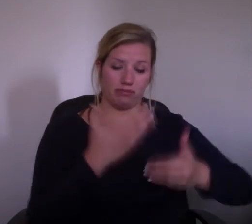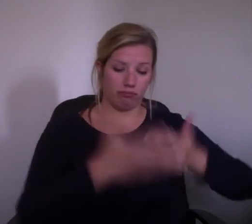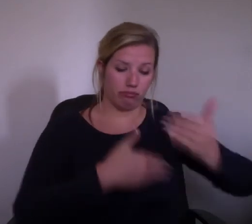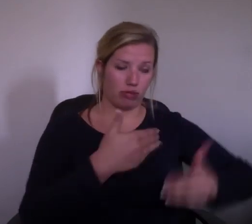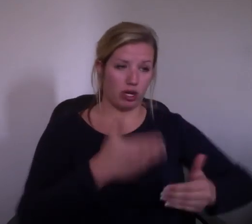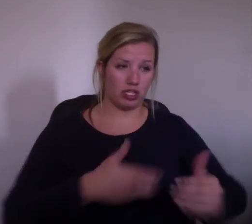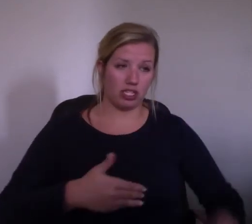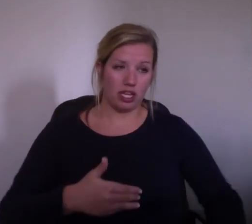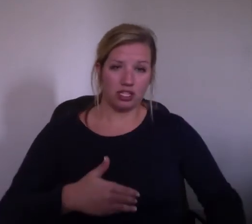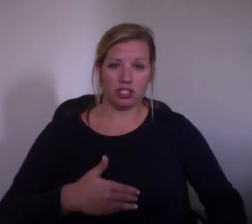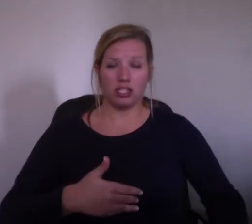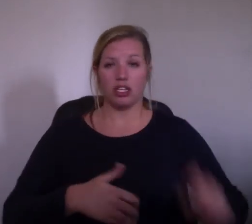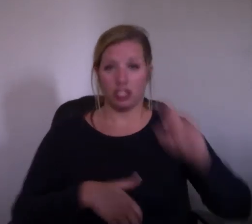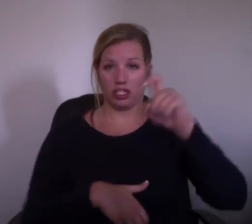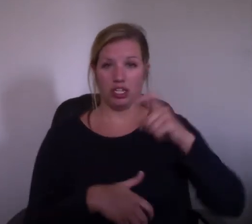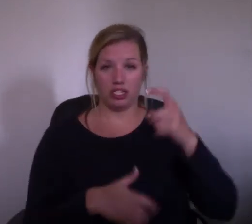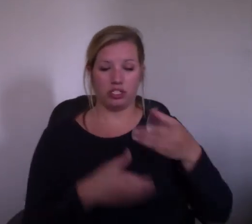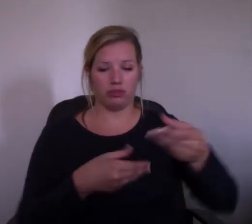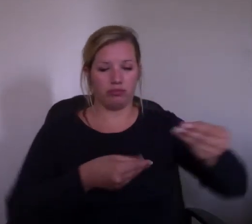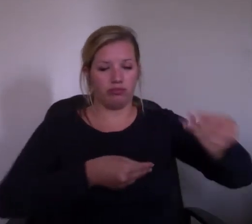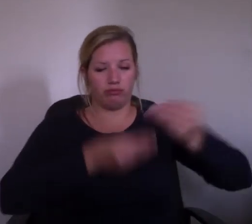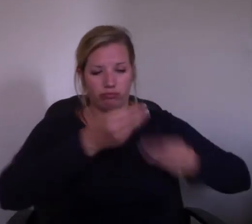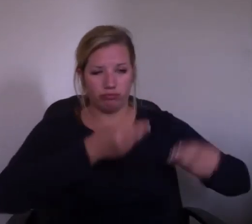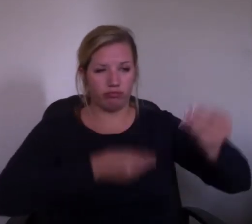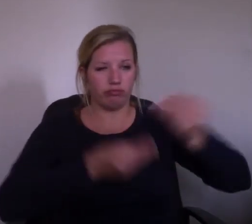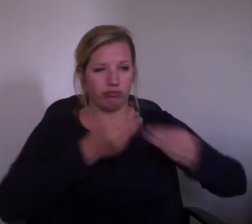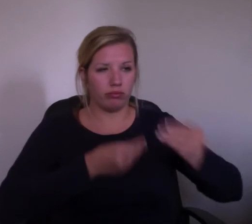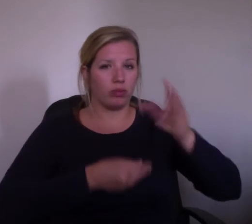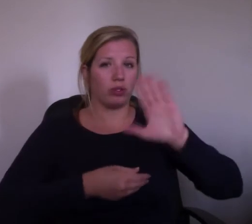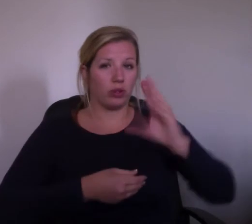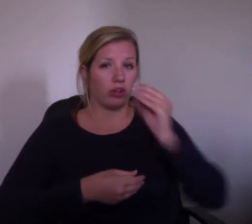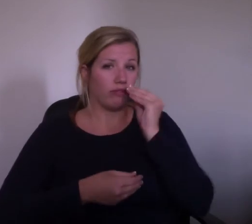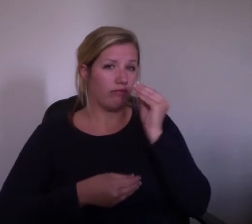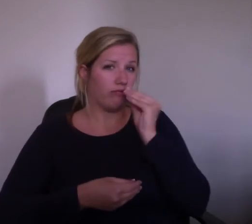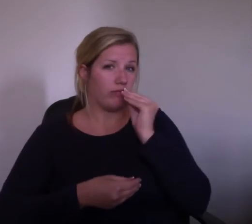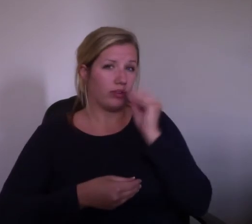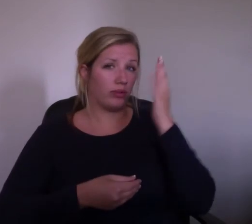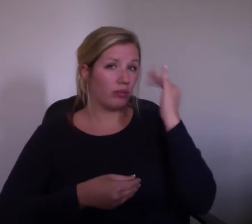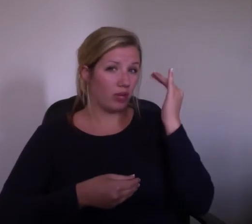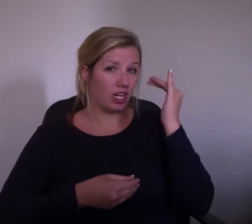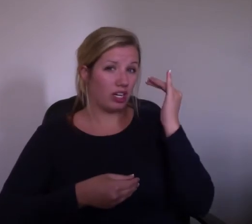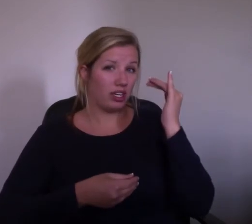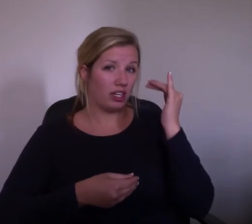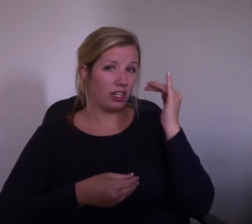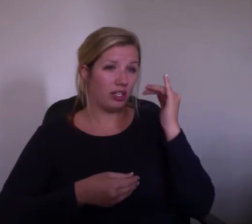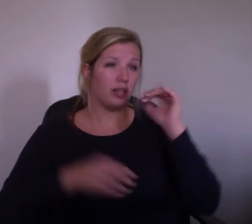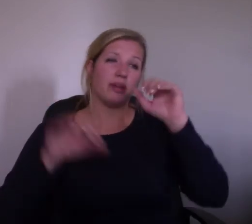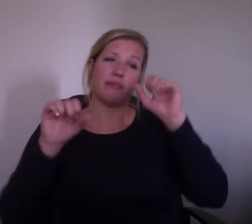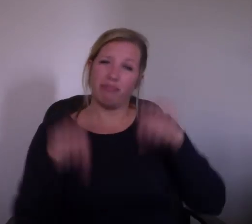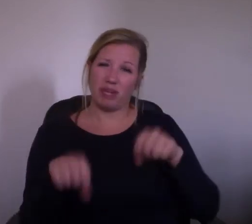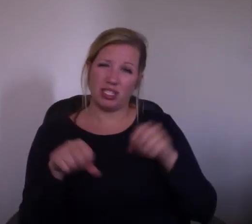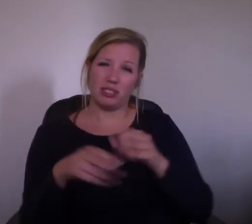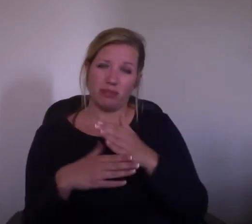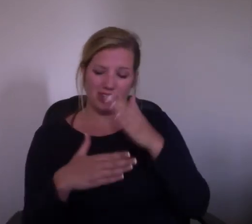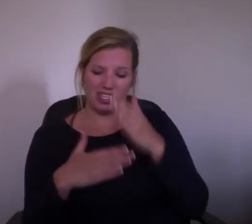rotate your non-perishable food items in and out of that kit, because even non-perishable food items have expiration dates on